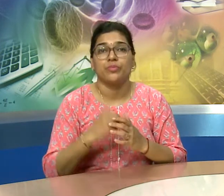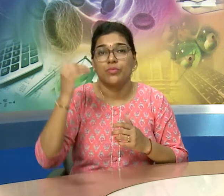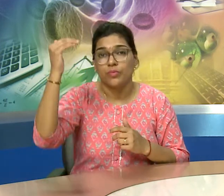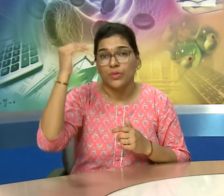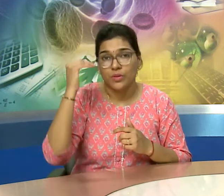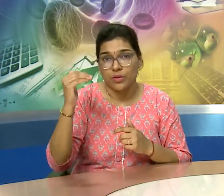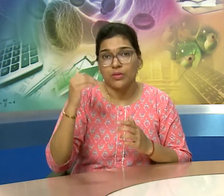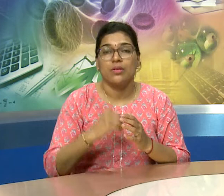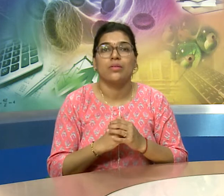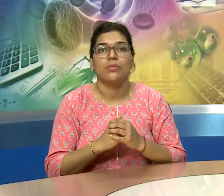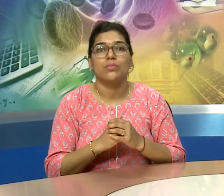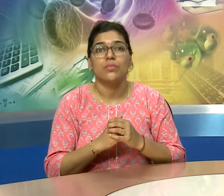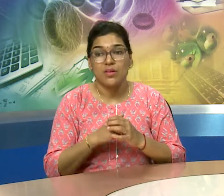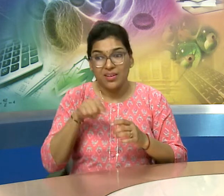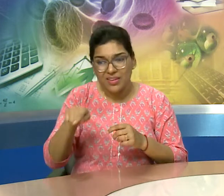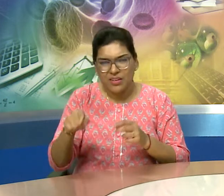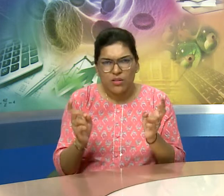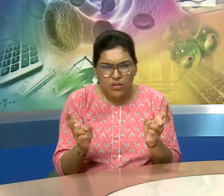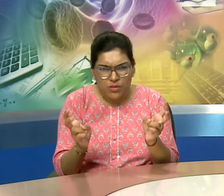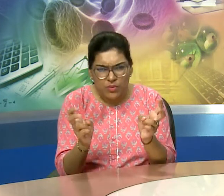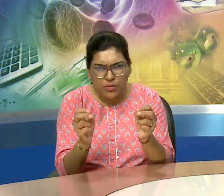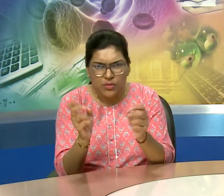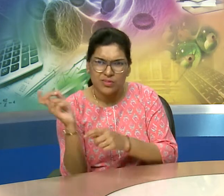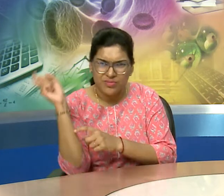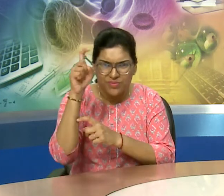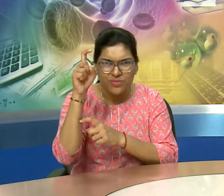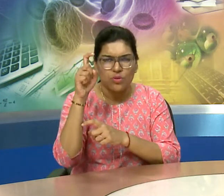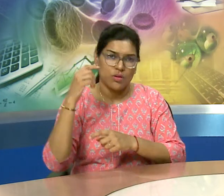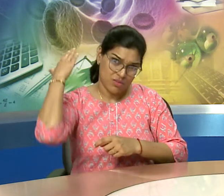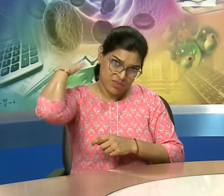scientists group. So that name is scorpions.